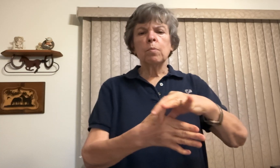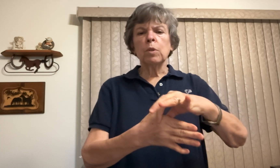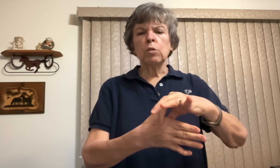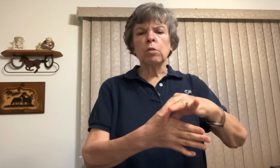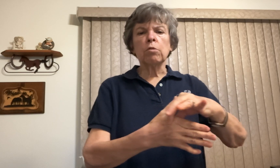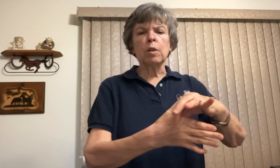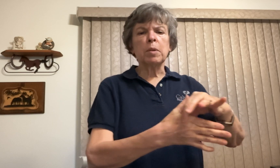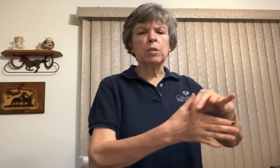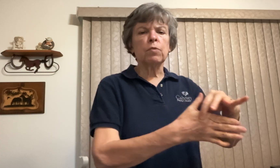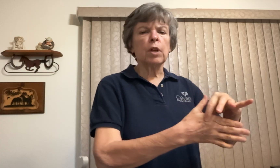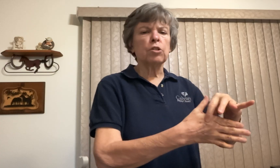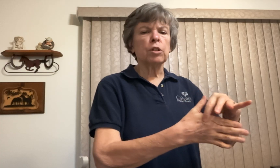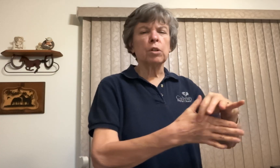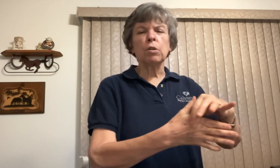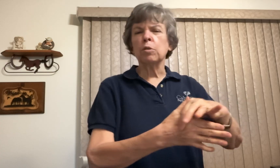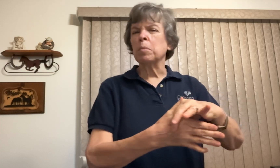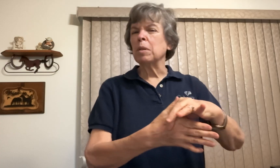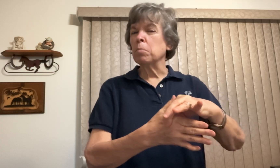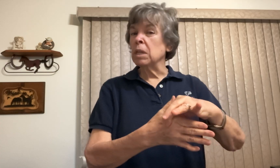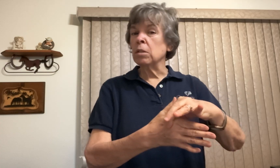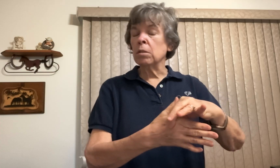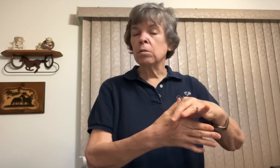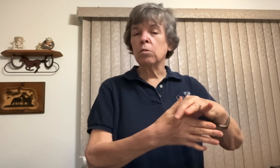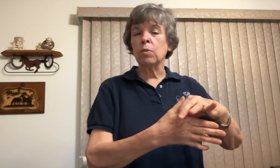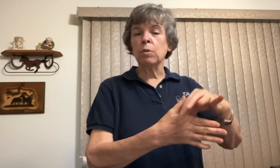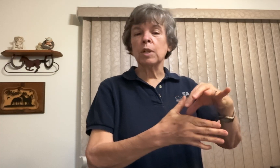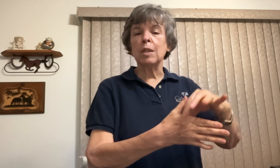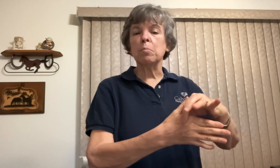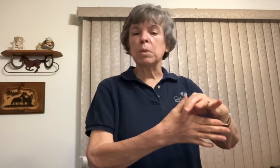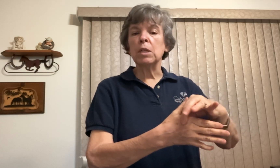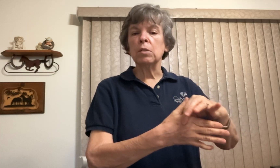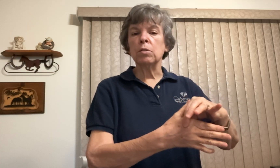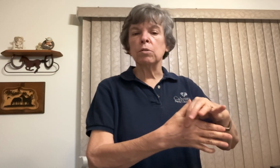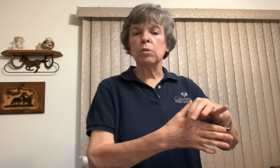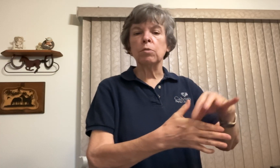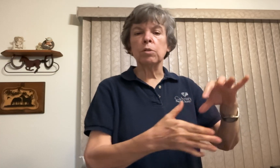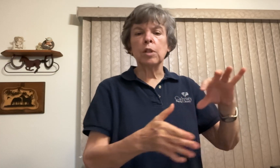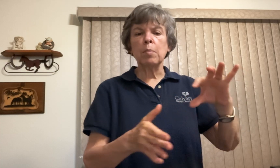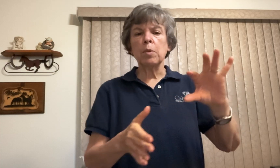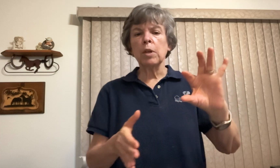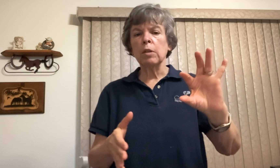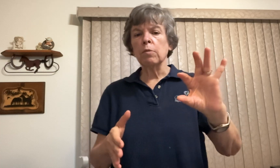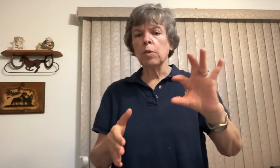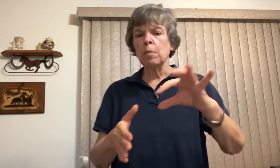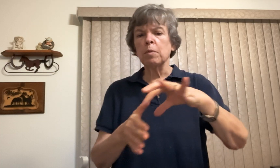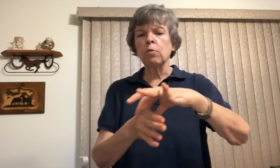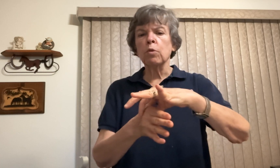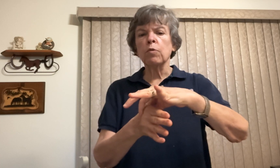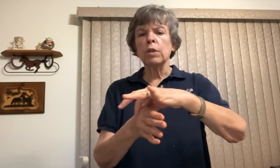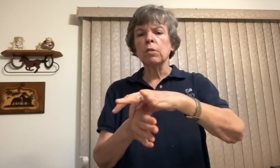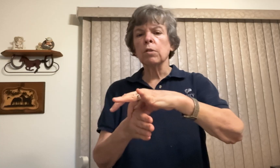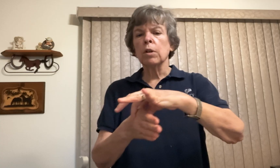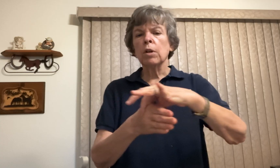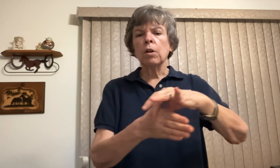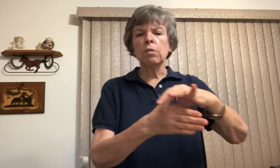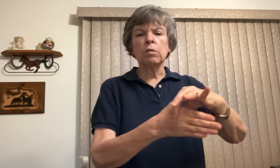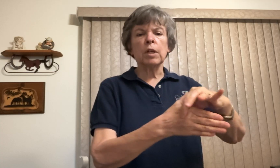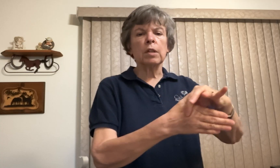which literally means flesh. It can also mean meat. So if you were going to eat meat, you could do the same thing. Your thumb and forefinger. It's like